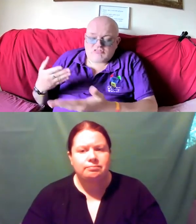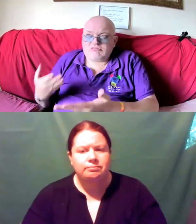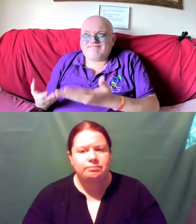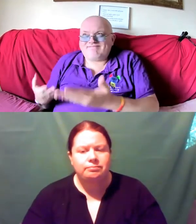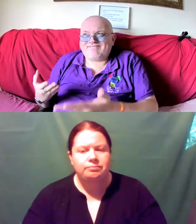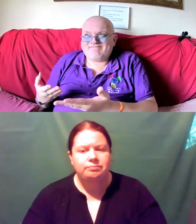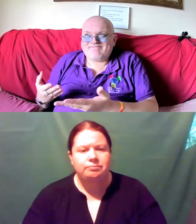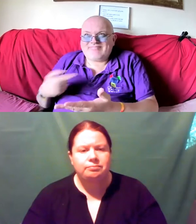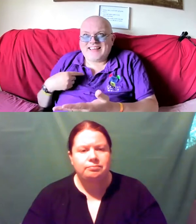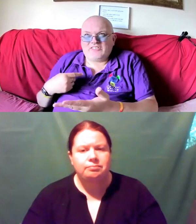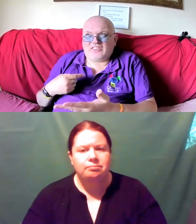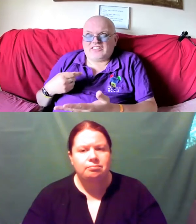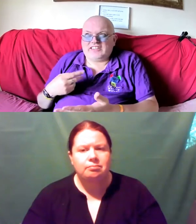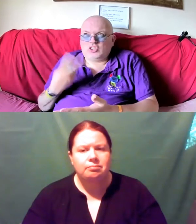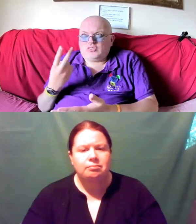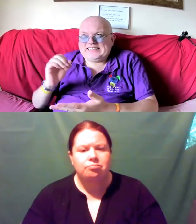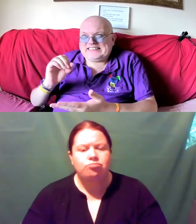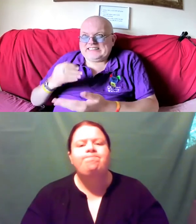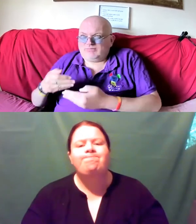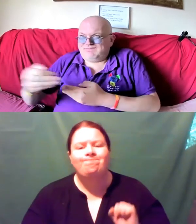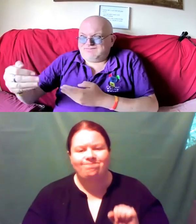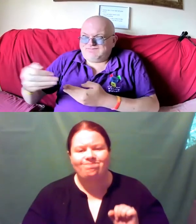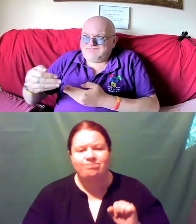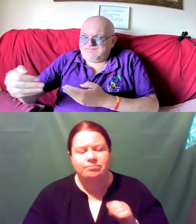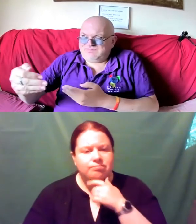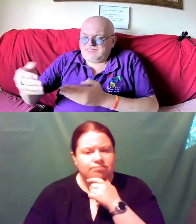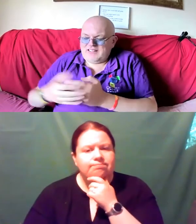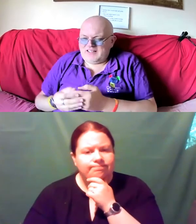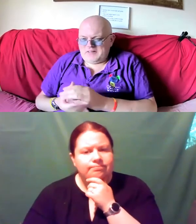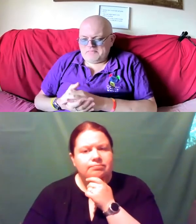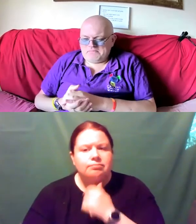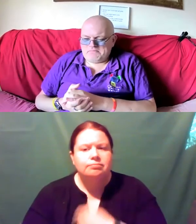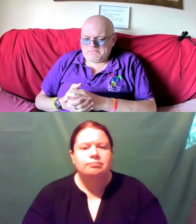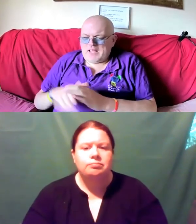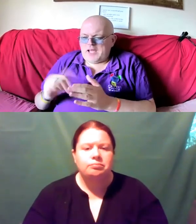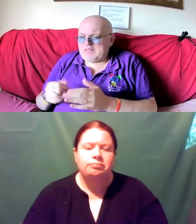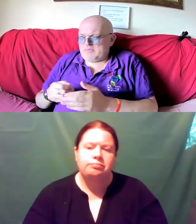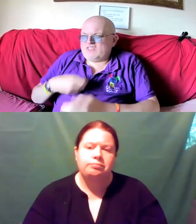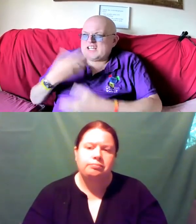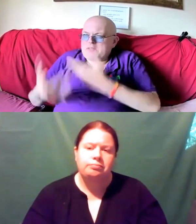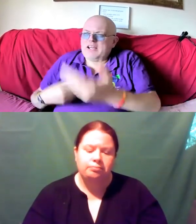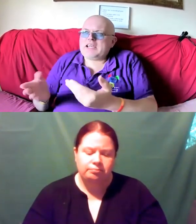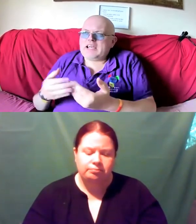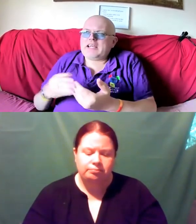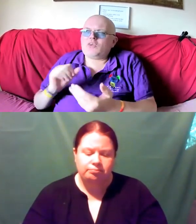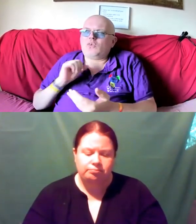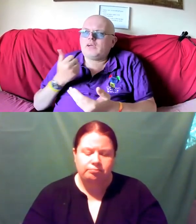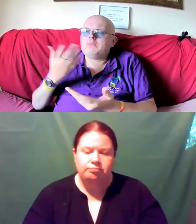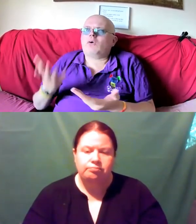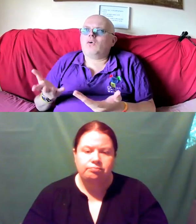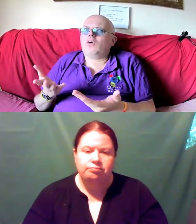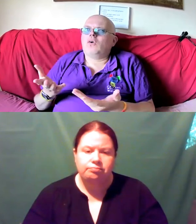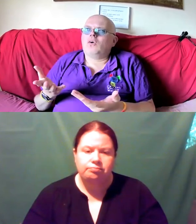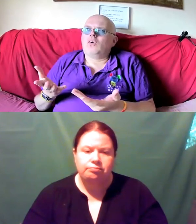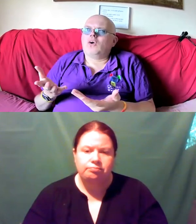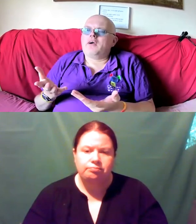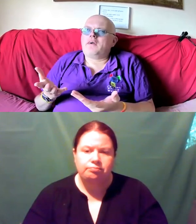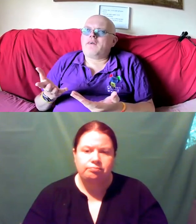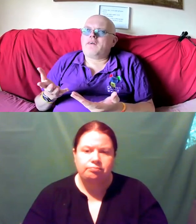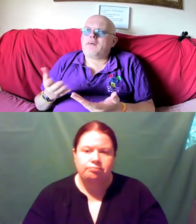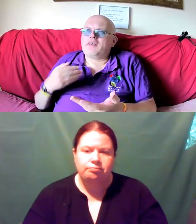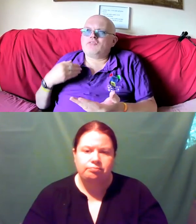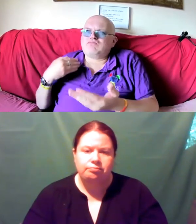till I was in my late 20s. Right. So sure. I might unpack that a bit more later, but just in terms of the kind of, you know, up to the